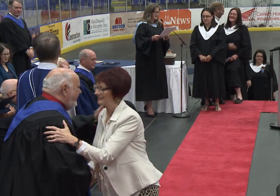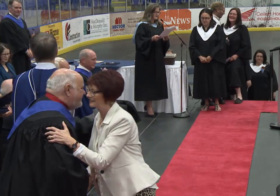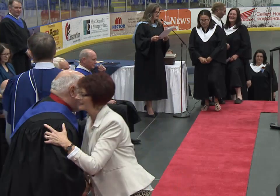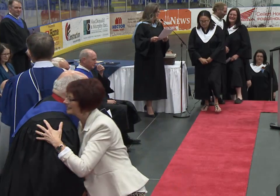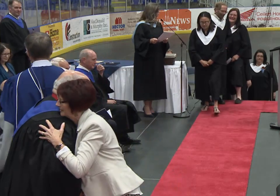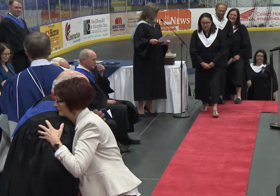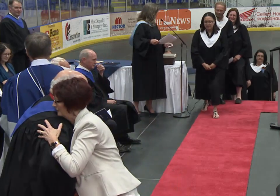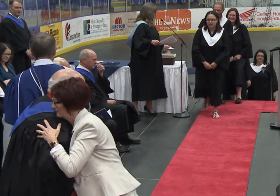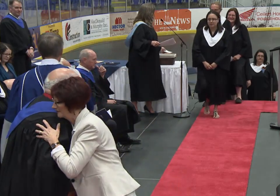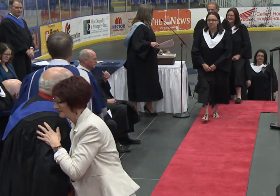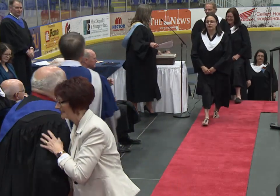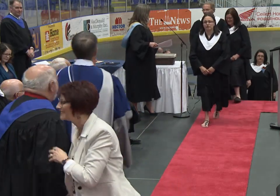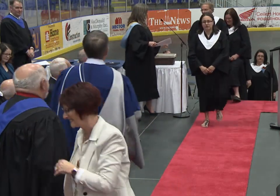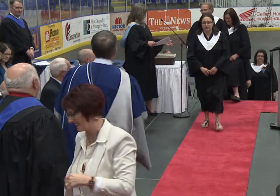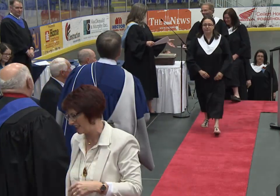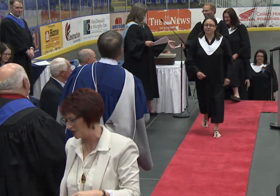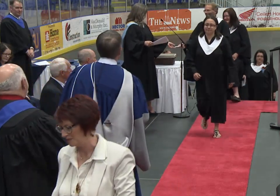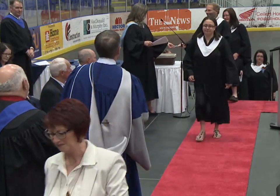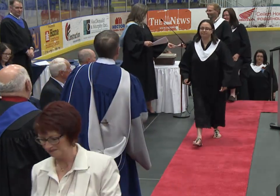Heather Mills.